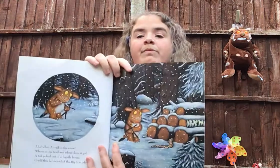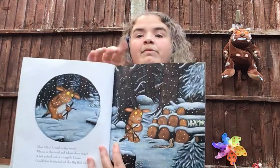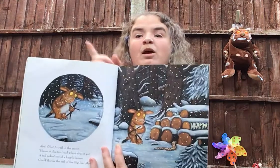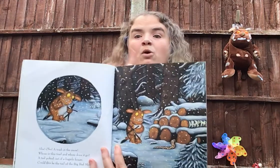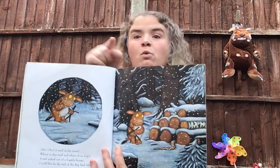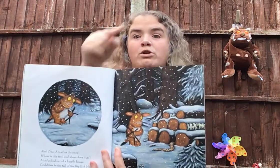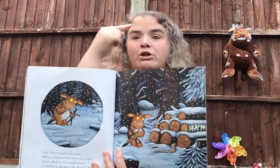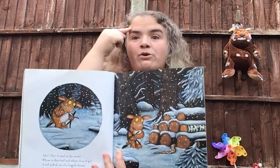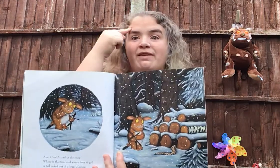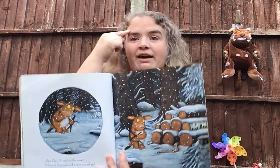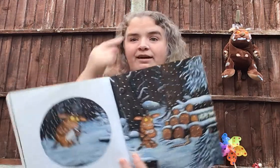What do you think?